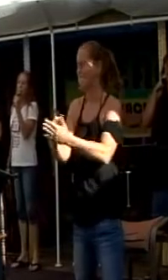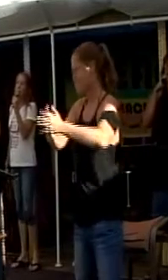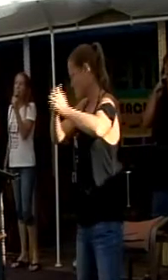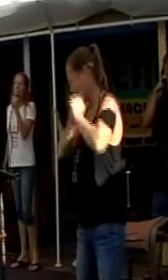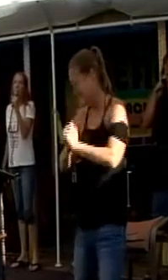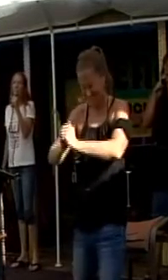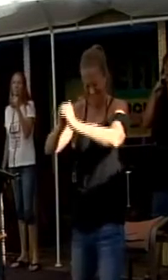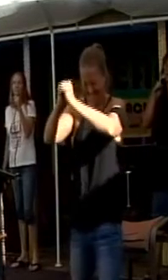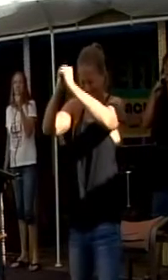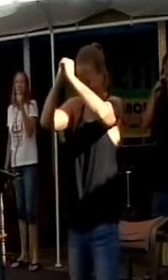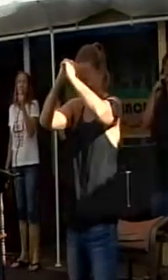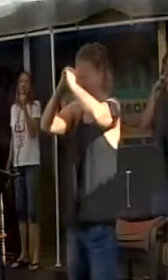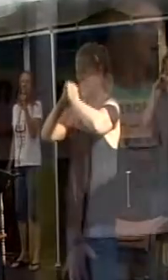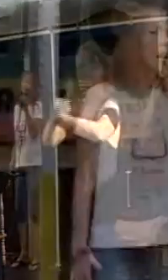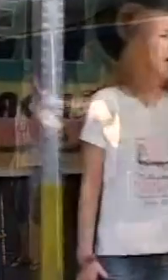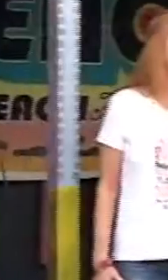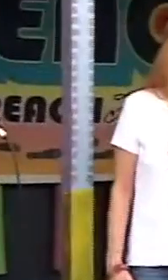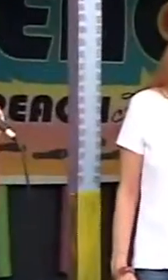to